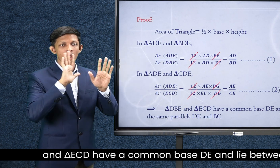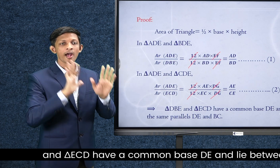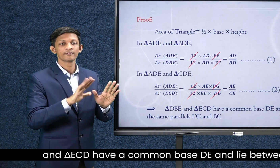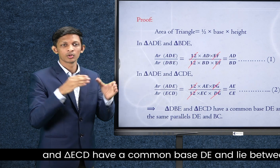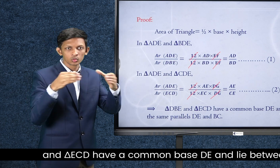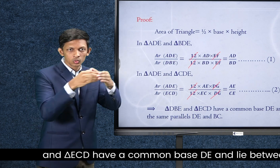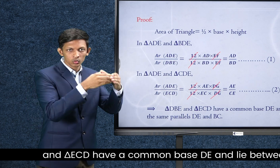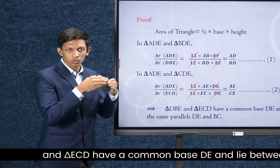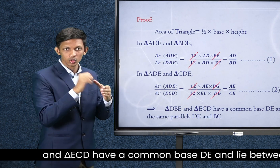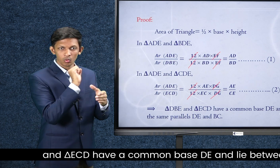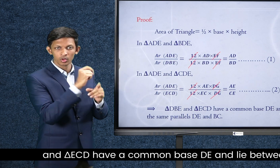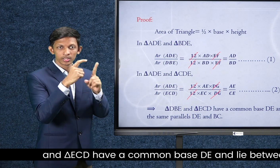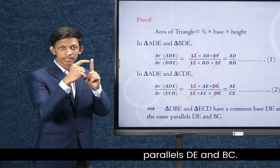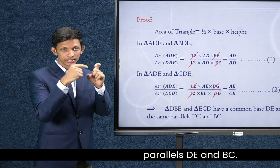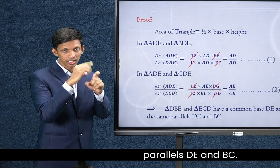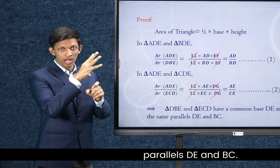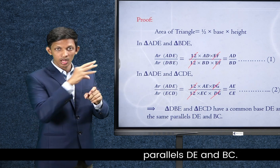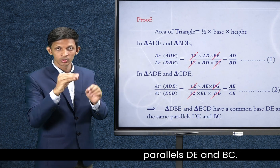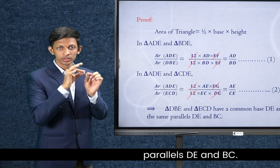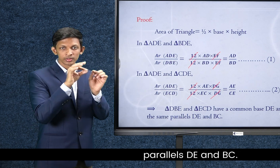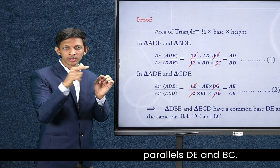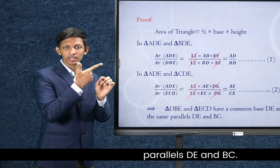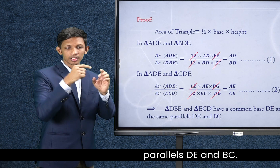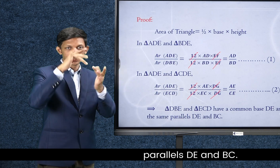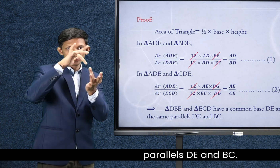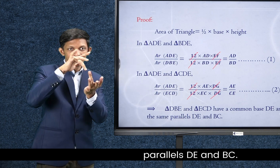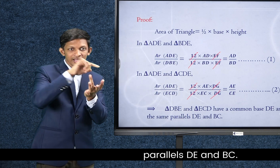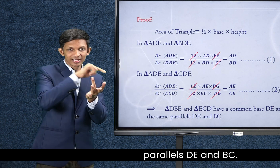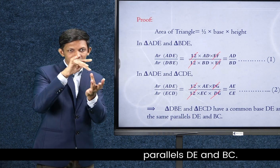DE and lie between the same parallels DE and BC.